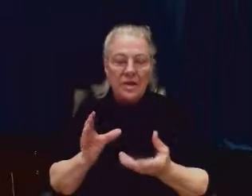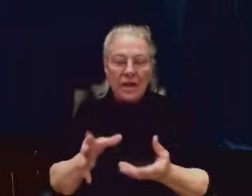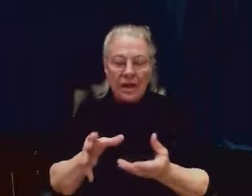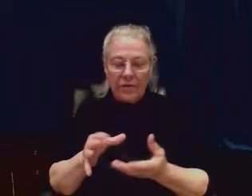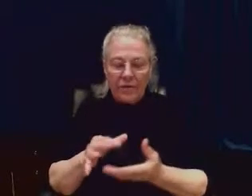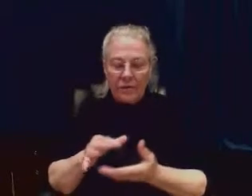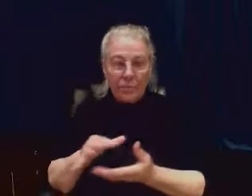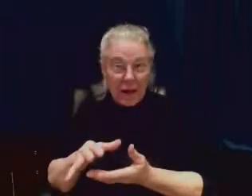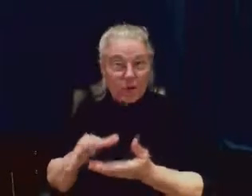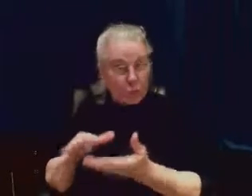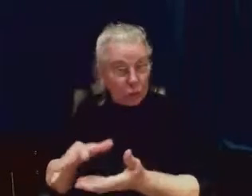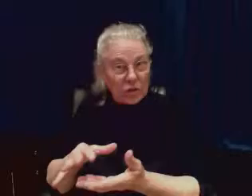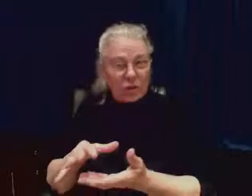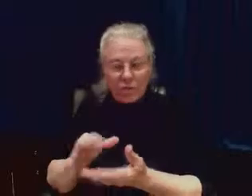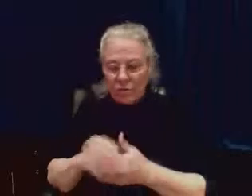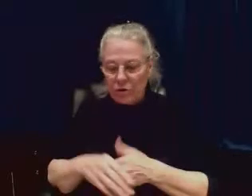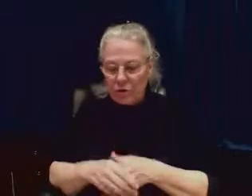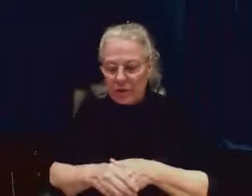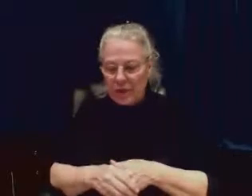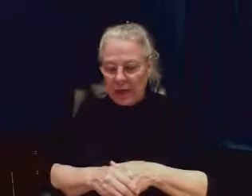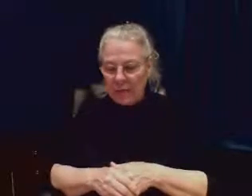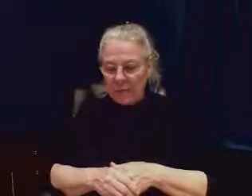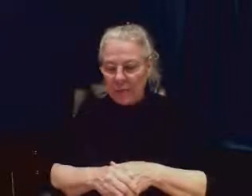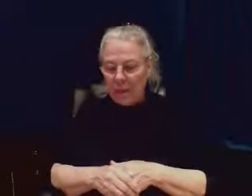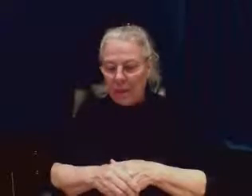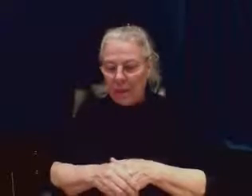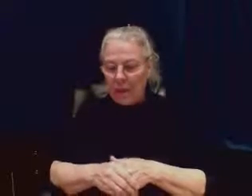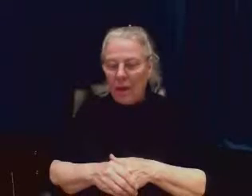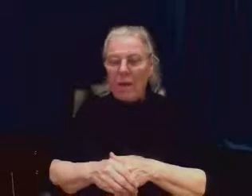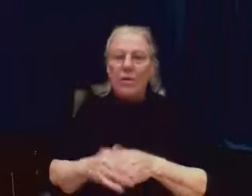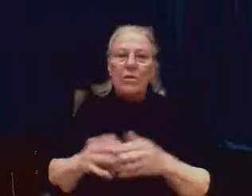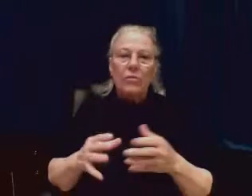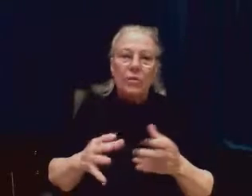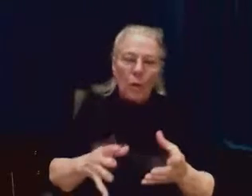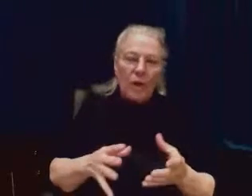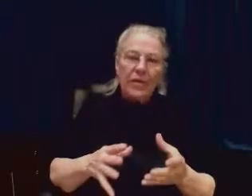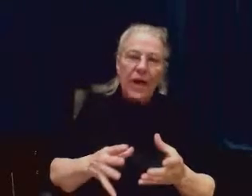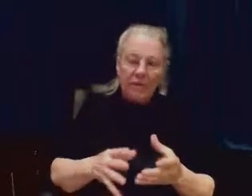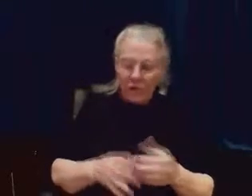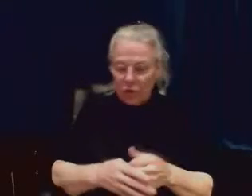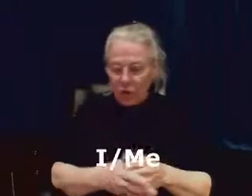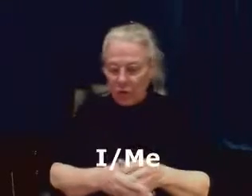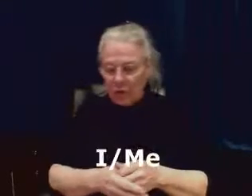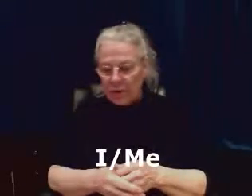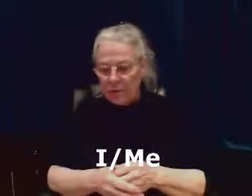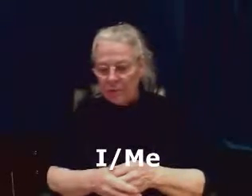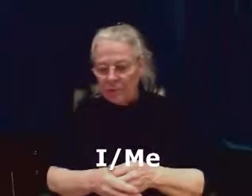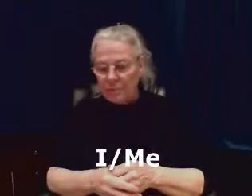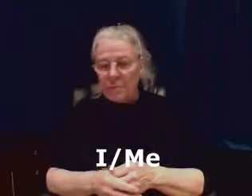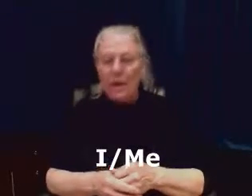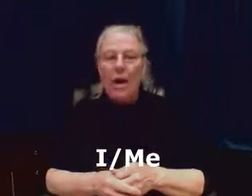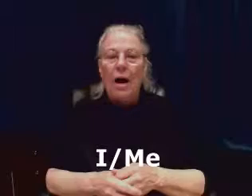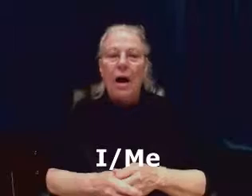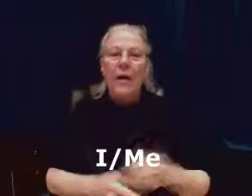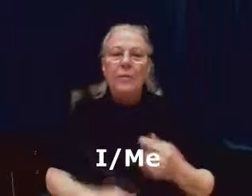see if it matches what you're singing. The way that I've interpreted,